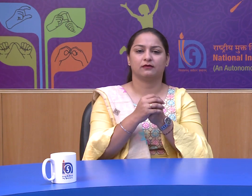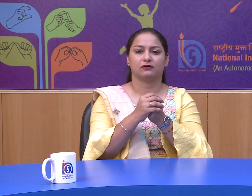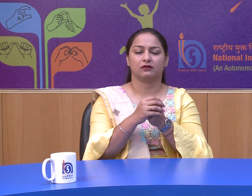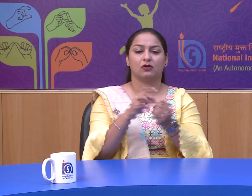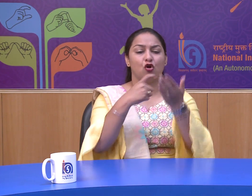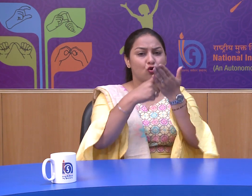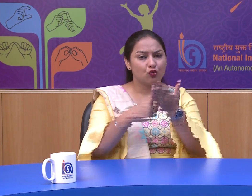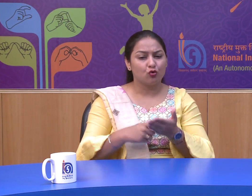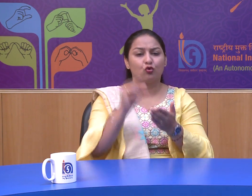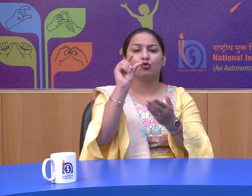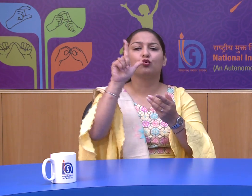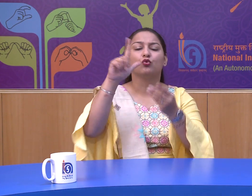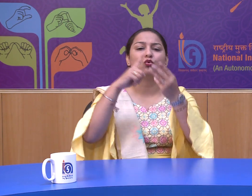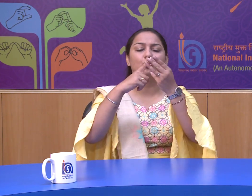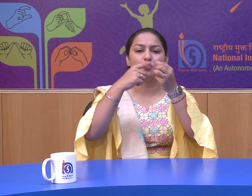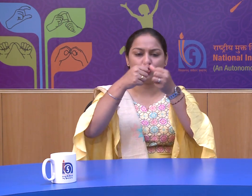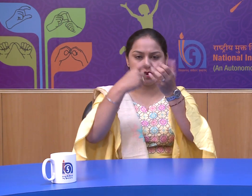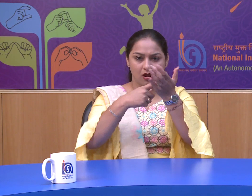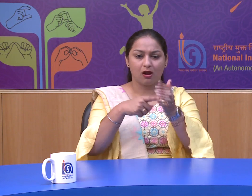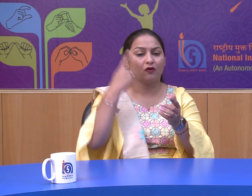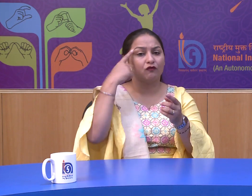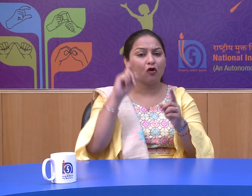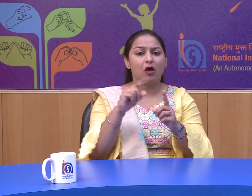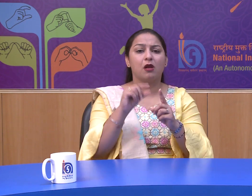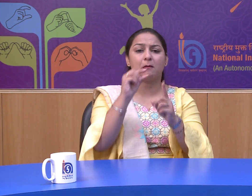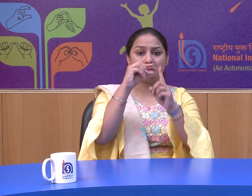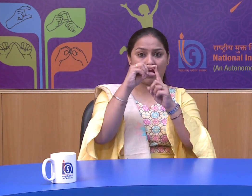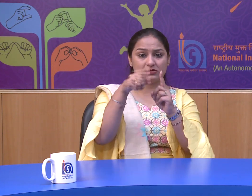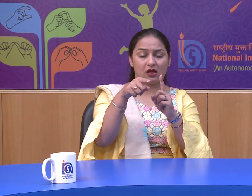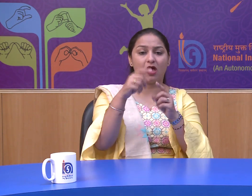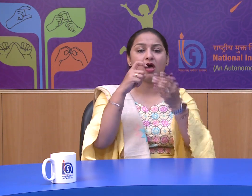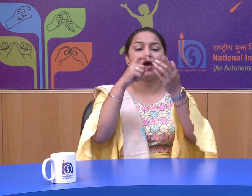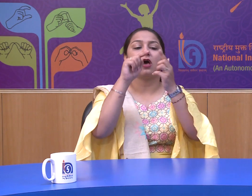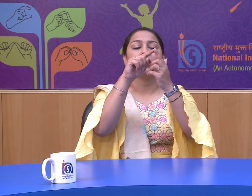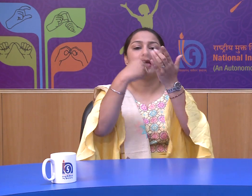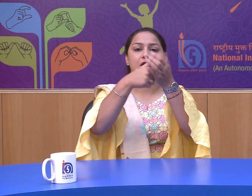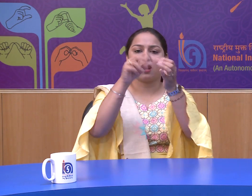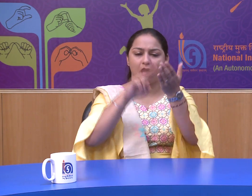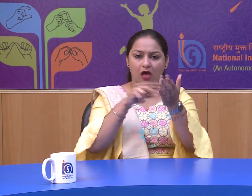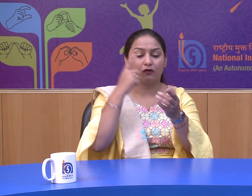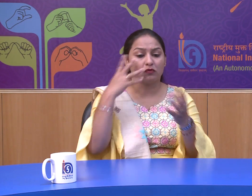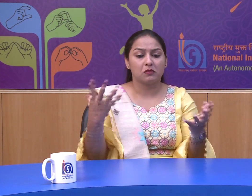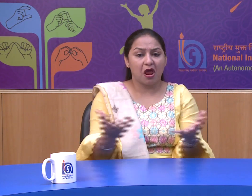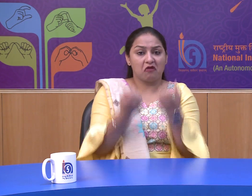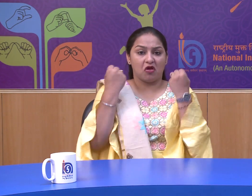ruler of Persia or Iran took advantage of this